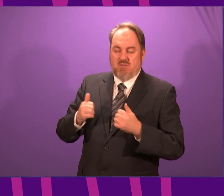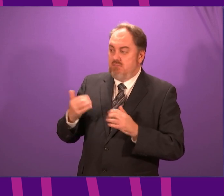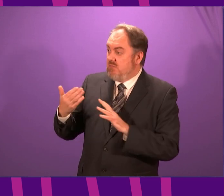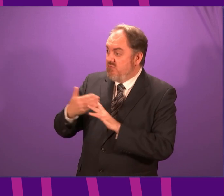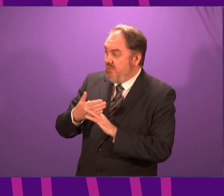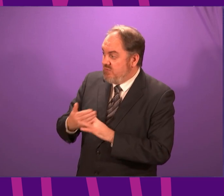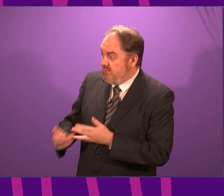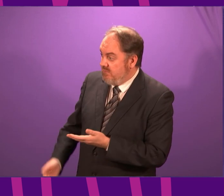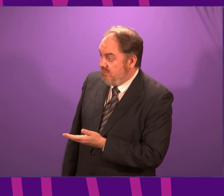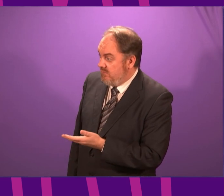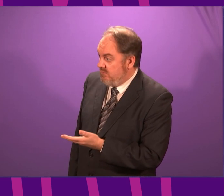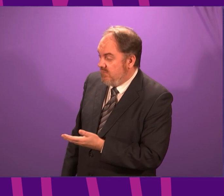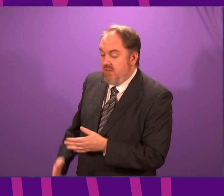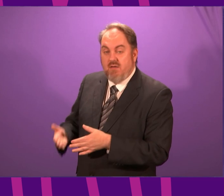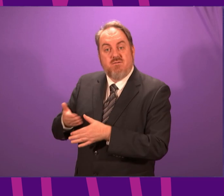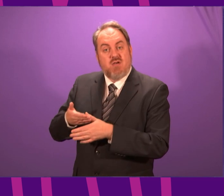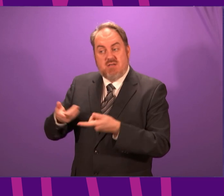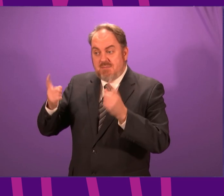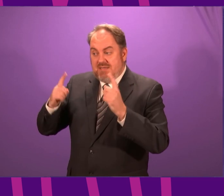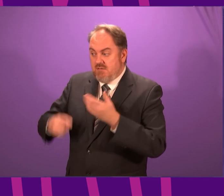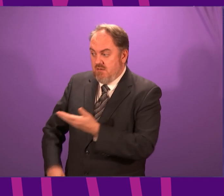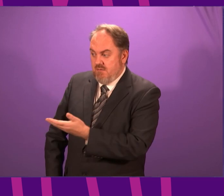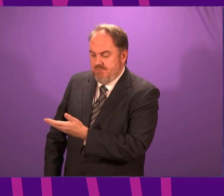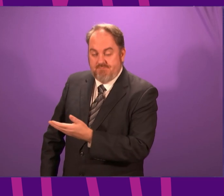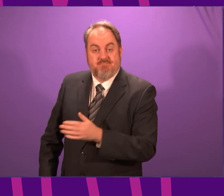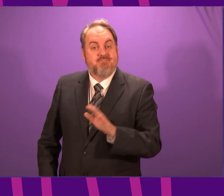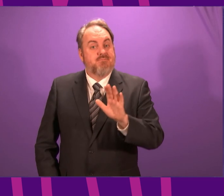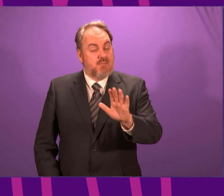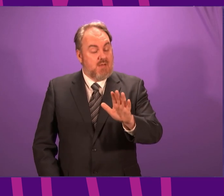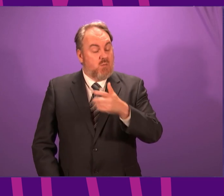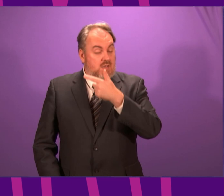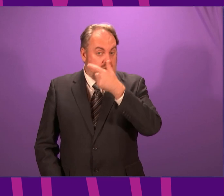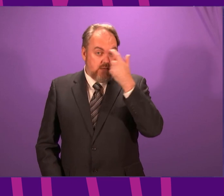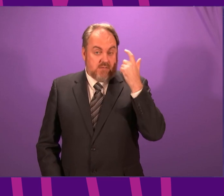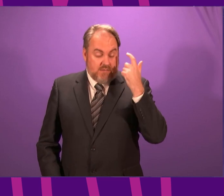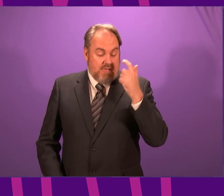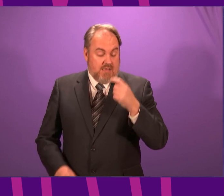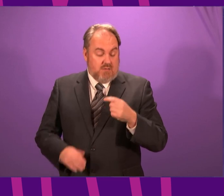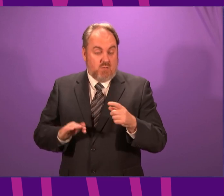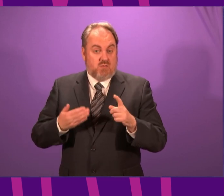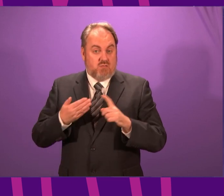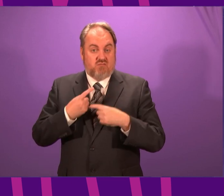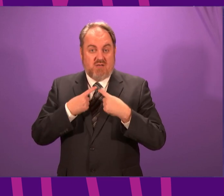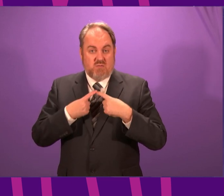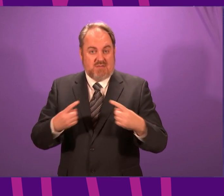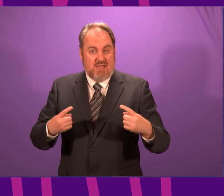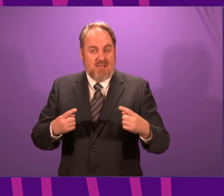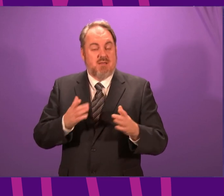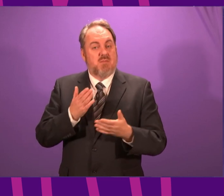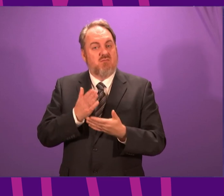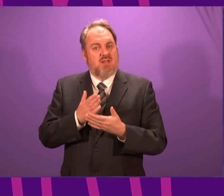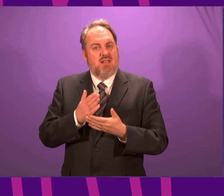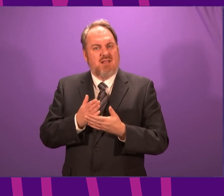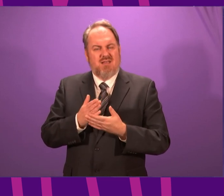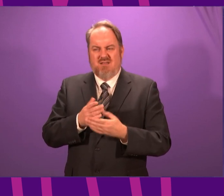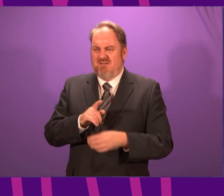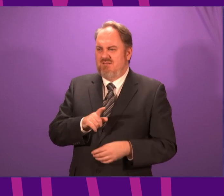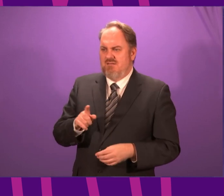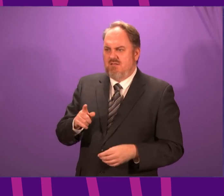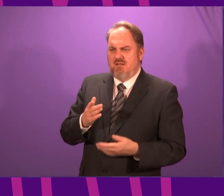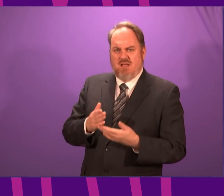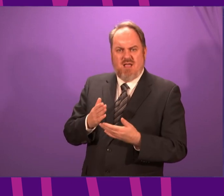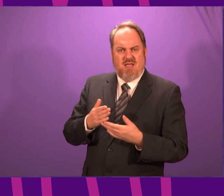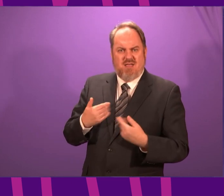course. First Minister. I appreciate the point Richard Leonard is making. I don't think I can be fairly criticised for shying away